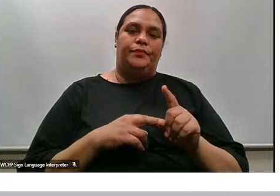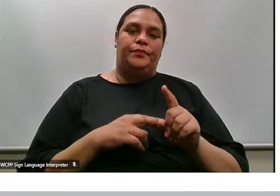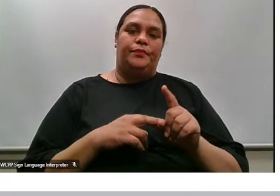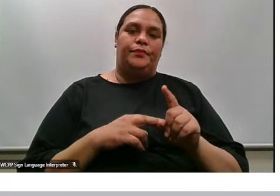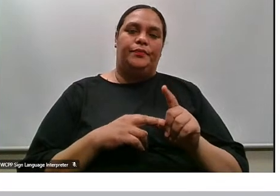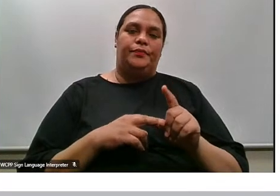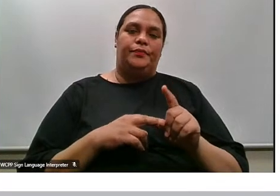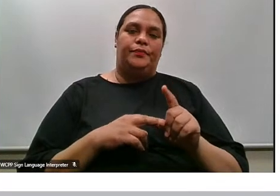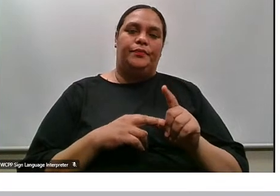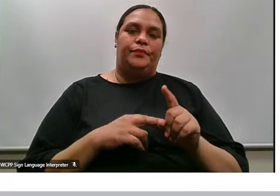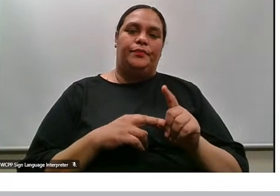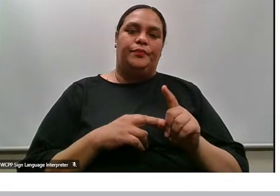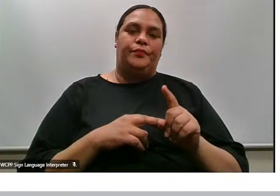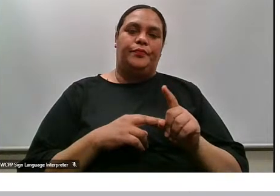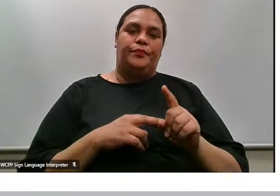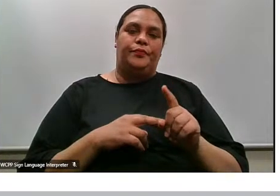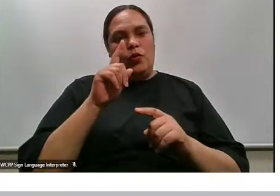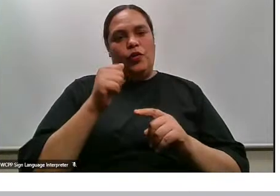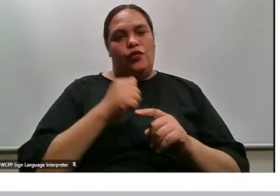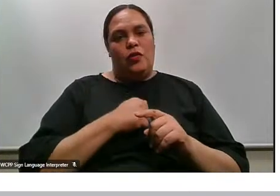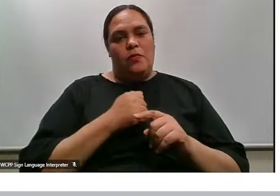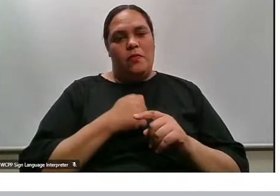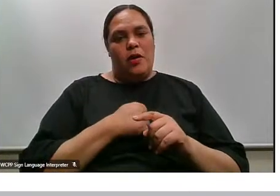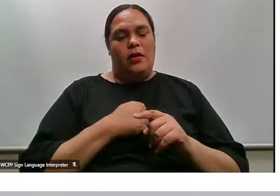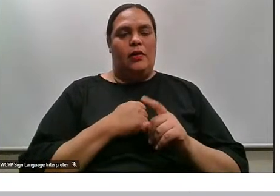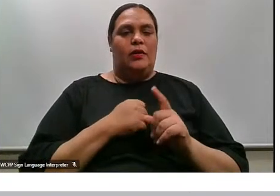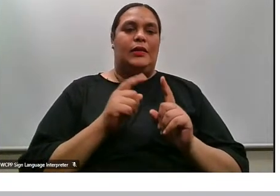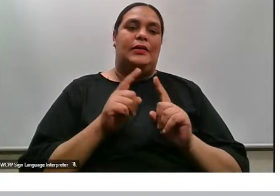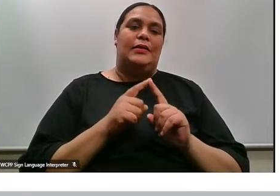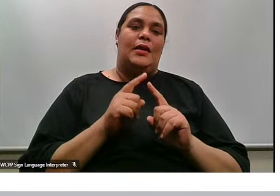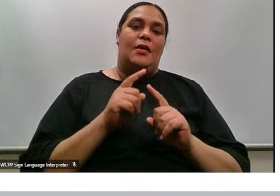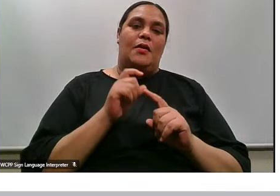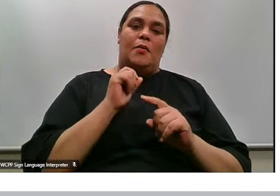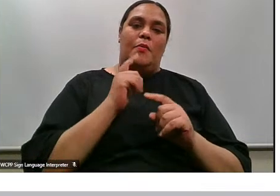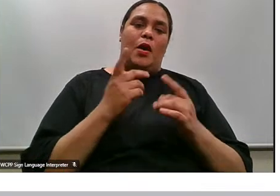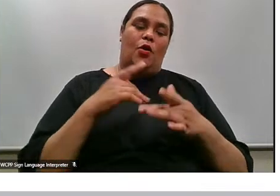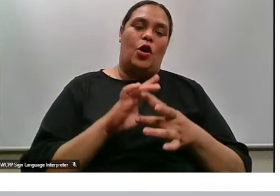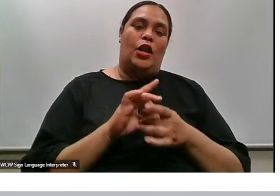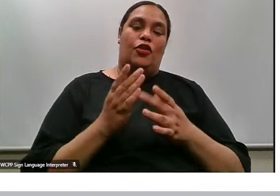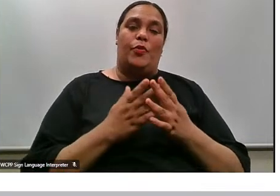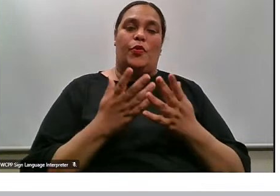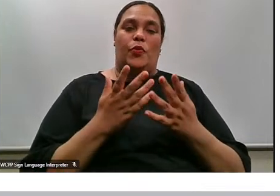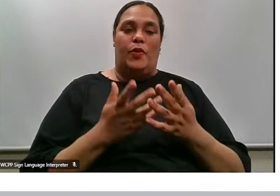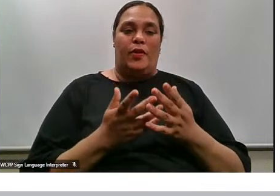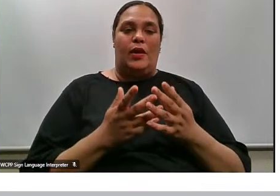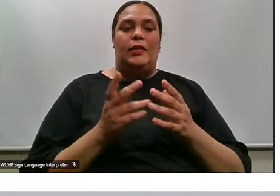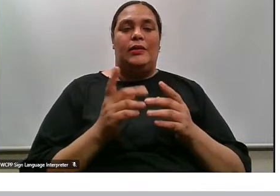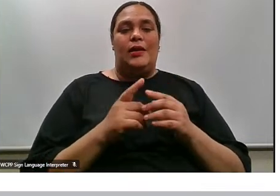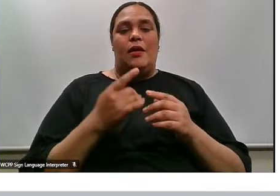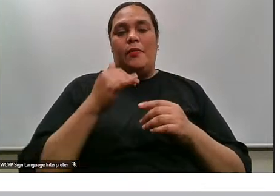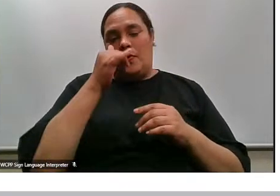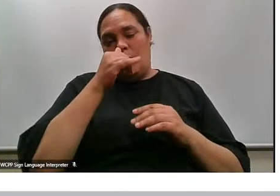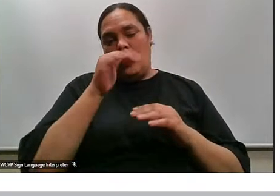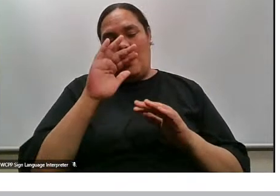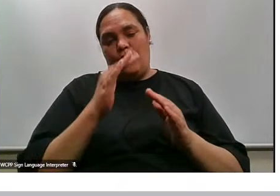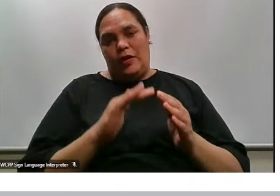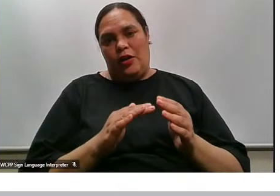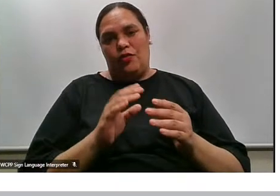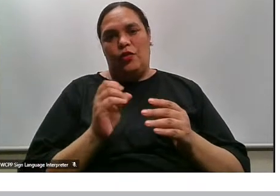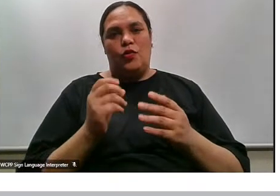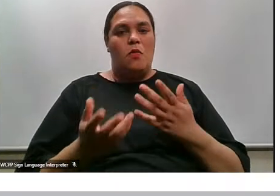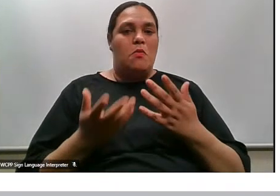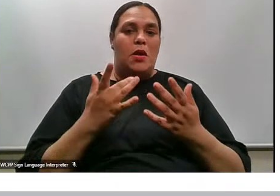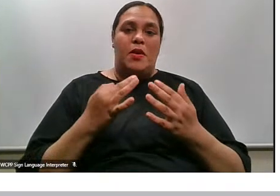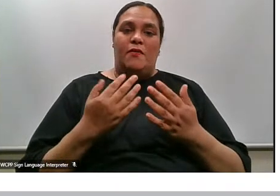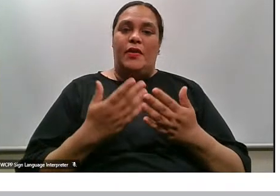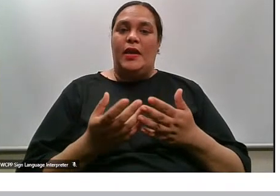operators. And I think my question was the correlation between that and crime reduction. So maybe if they